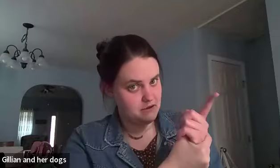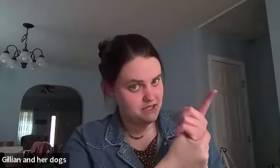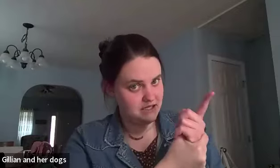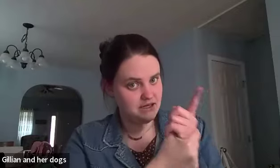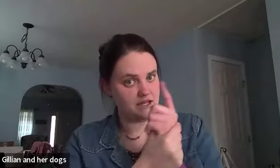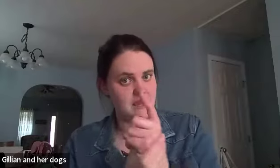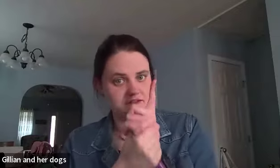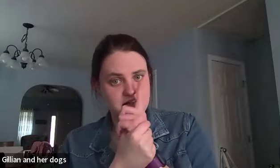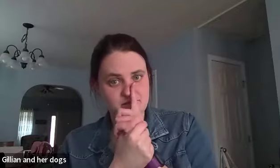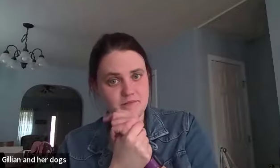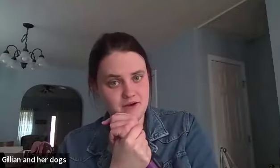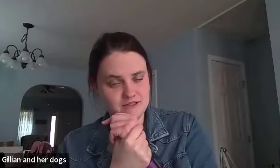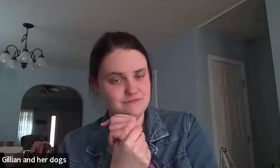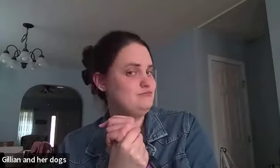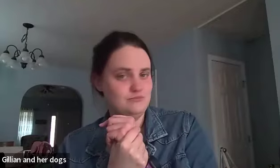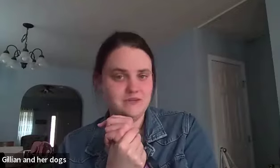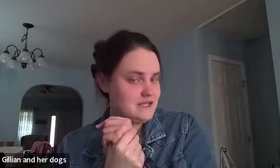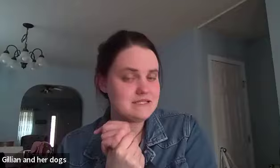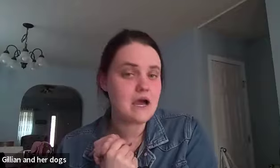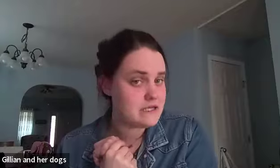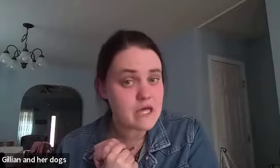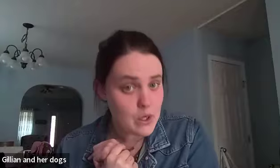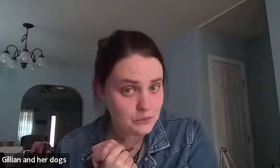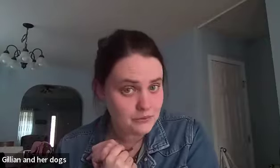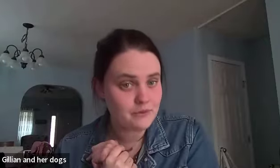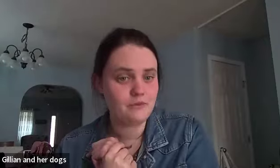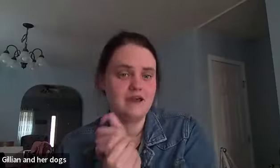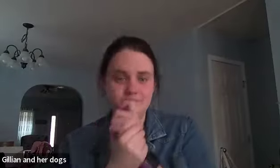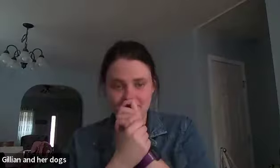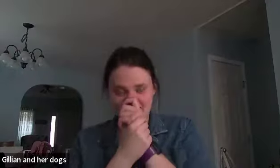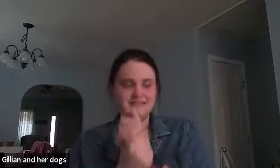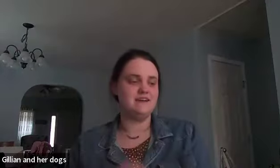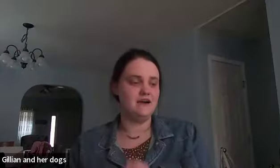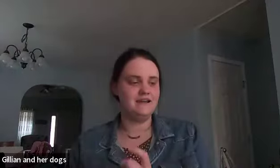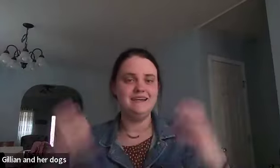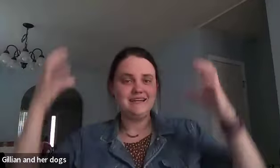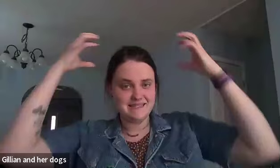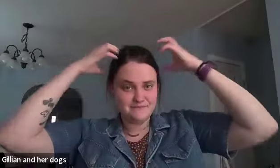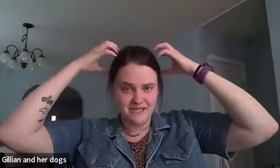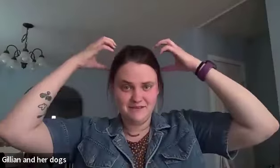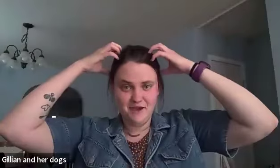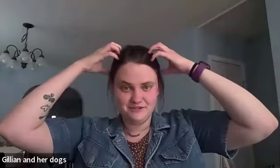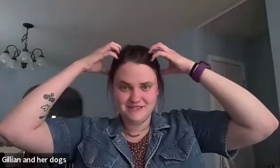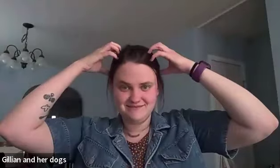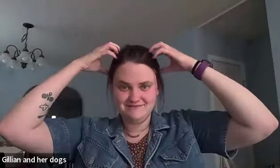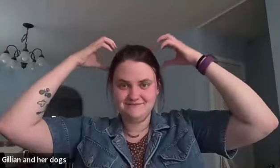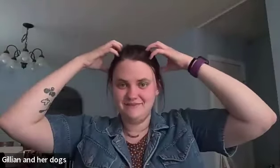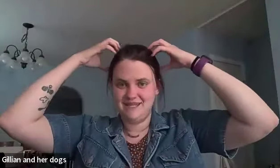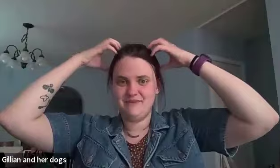fingerspell Mickey and add the sign for mouse. He's got his own, okay? And his sign is Mickey Mouse. Mickey